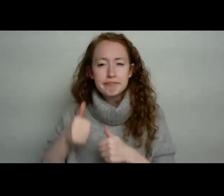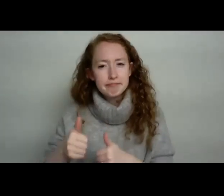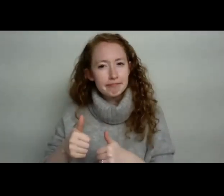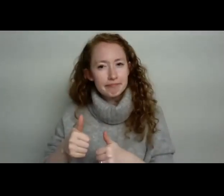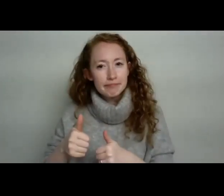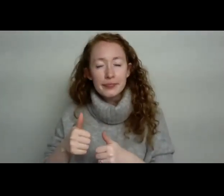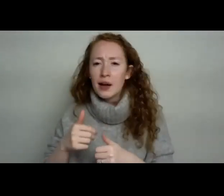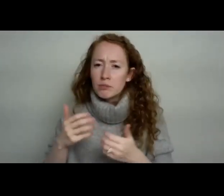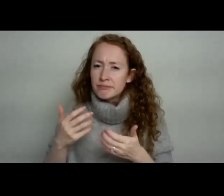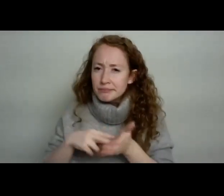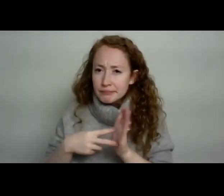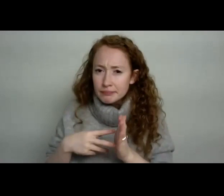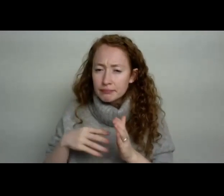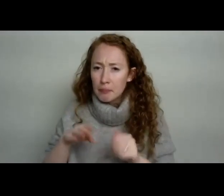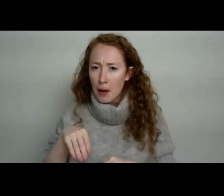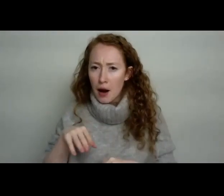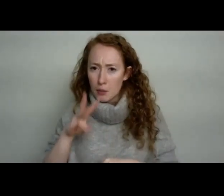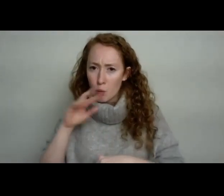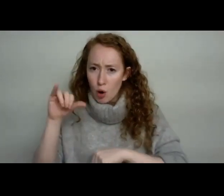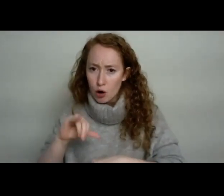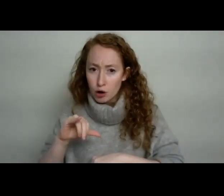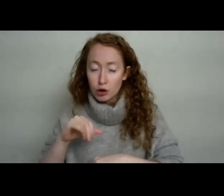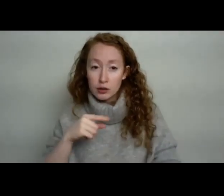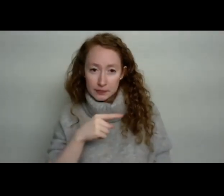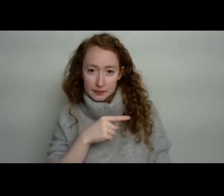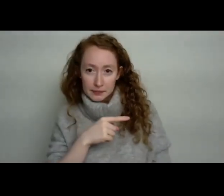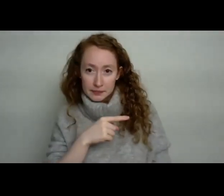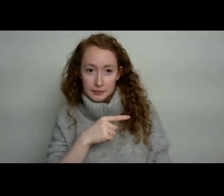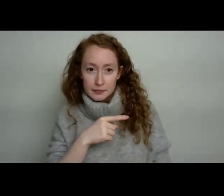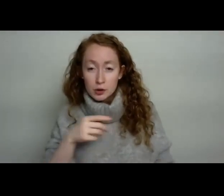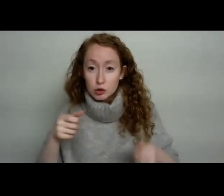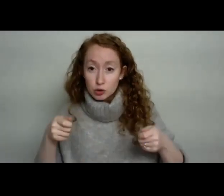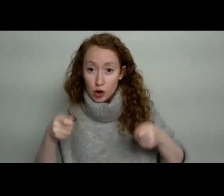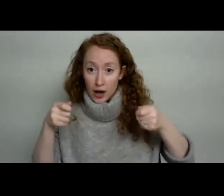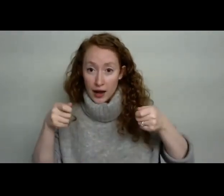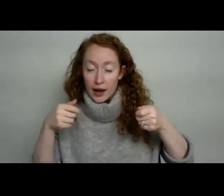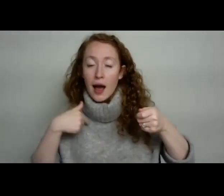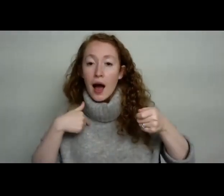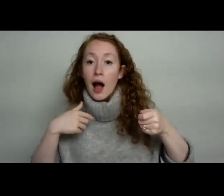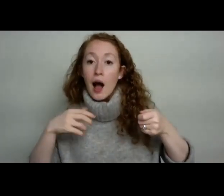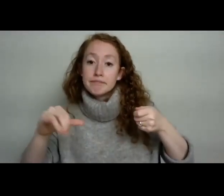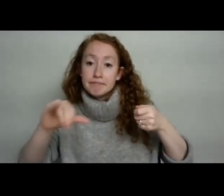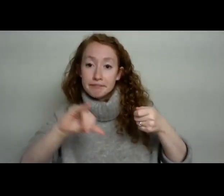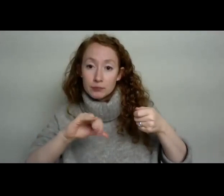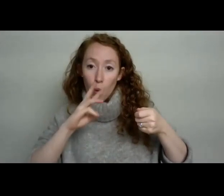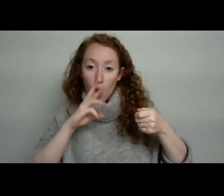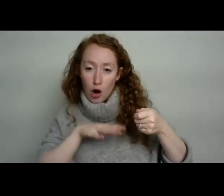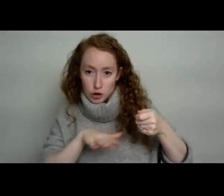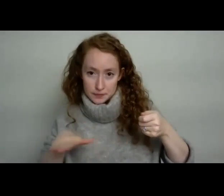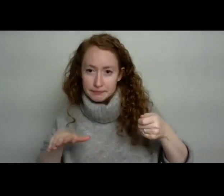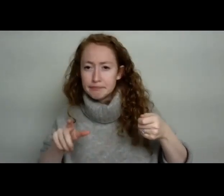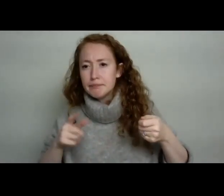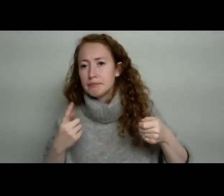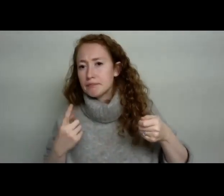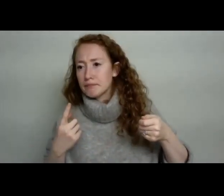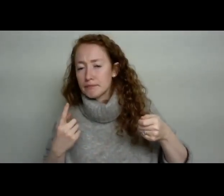watering, I'm lifting up the tray and I am the tray that drains with holes. And in